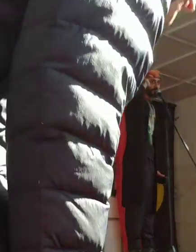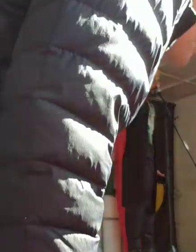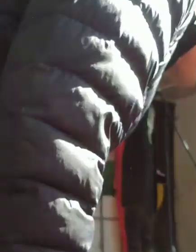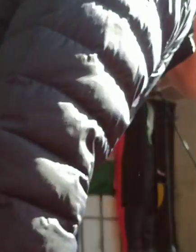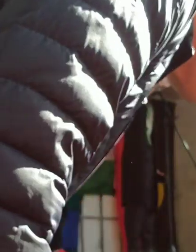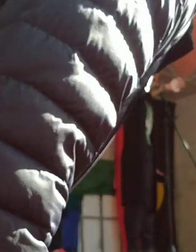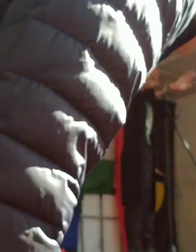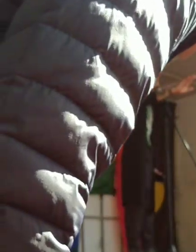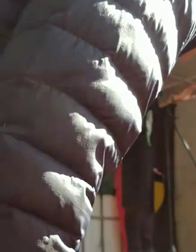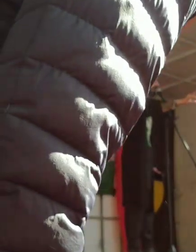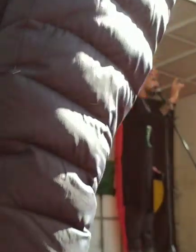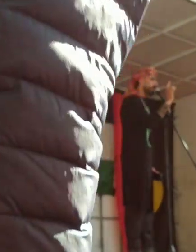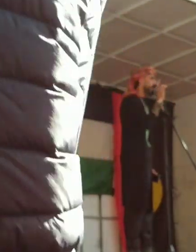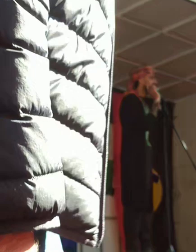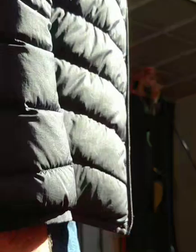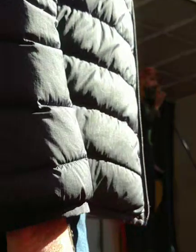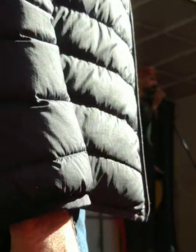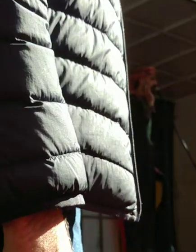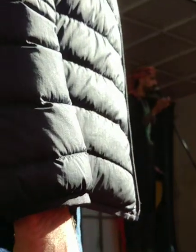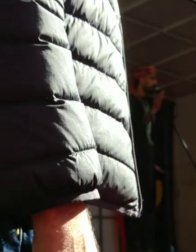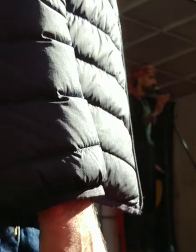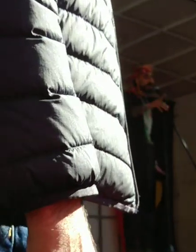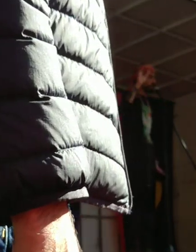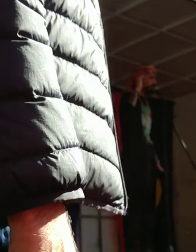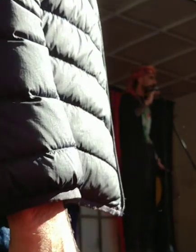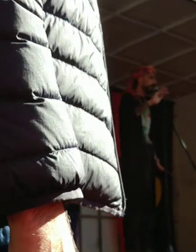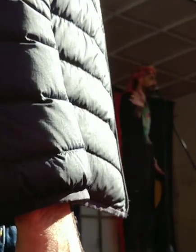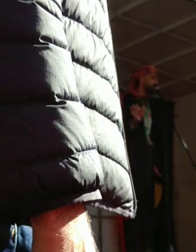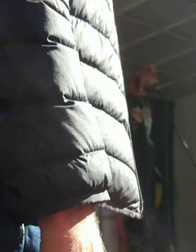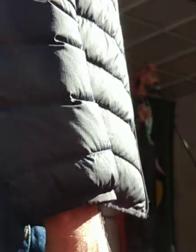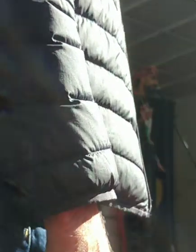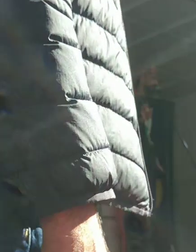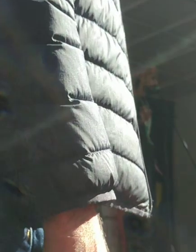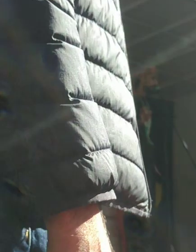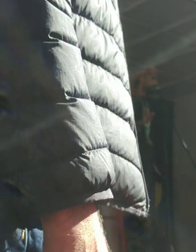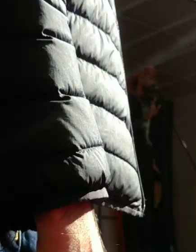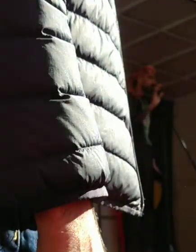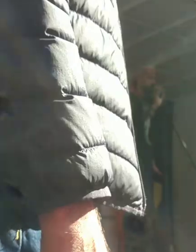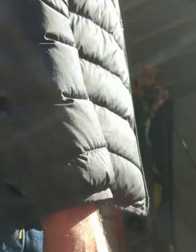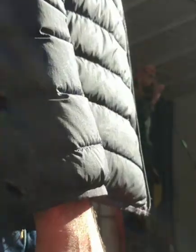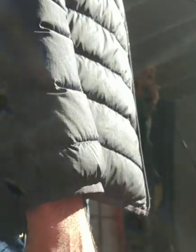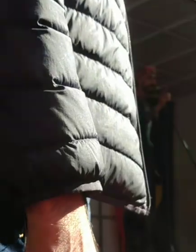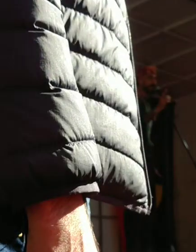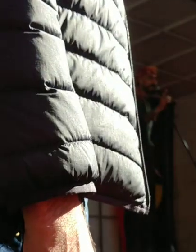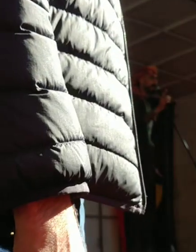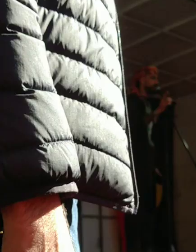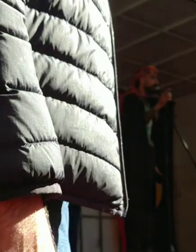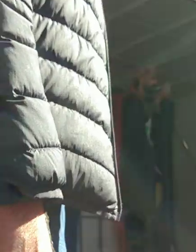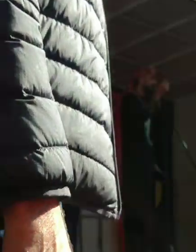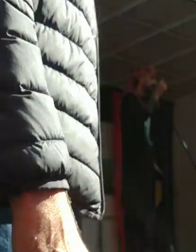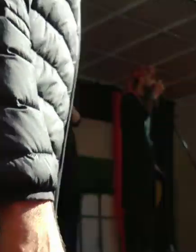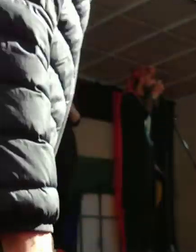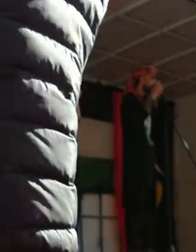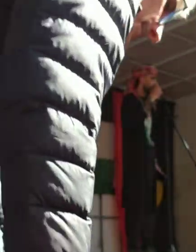So, with no drums, I swear any drummer is gonna snatch the drum, you are banned for life. So here's